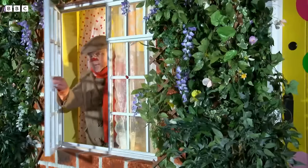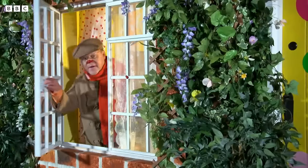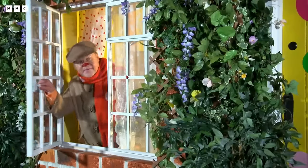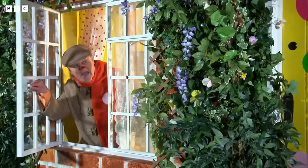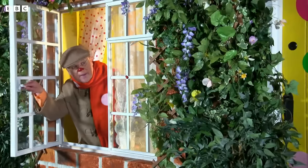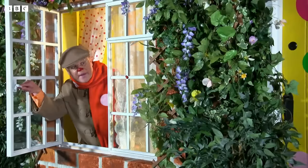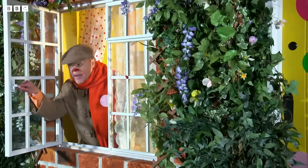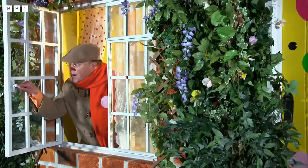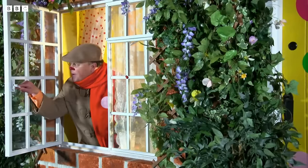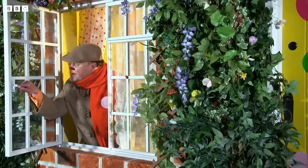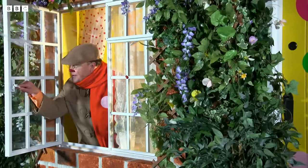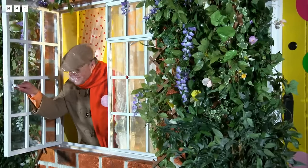What's going on?